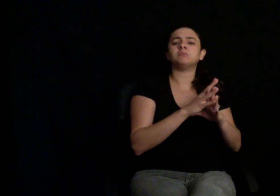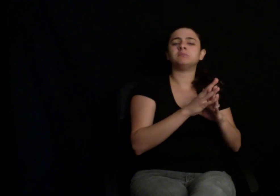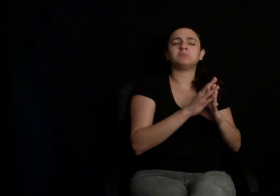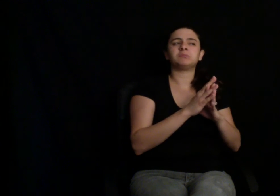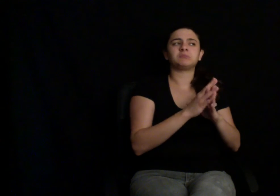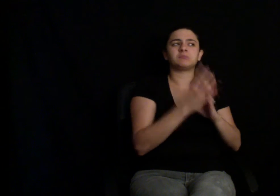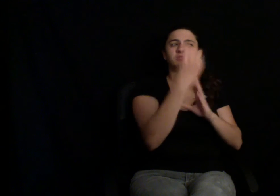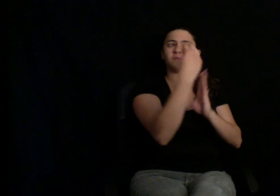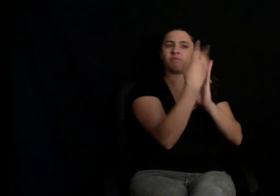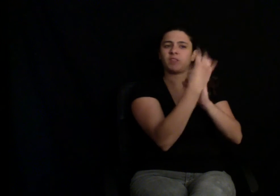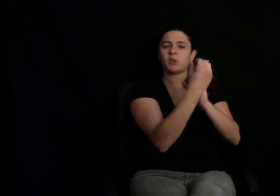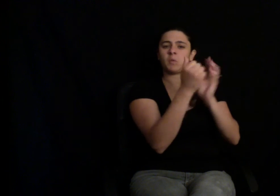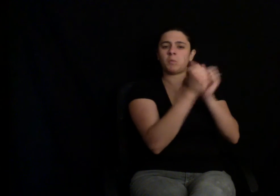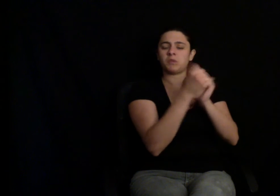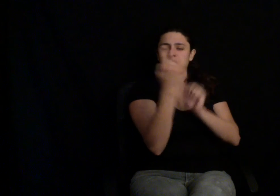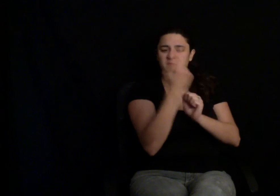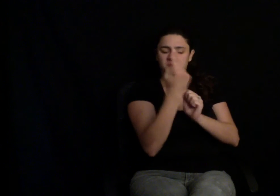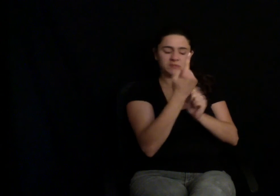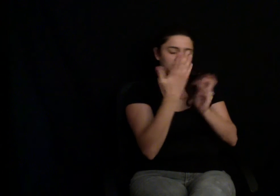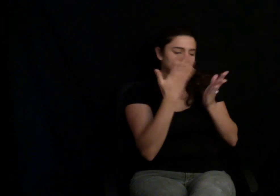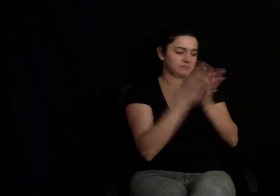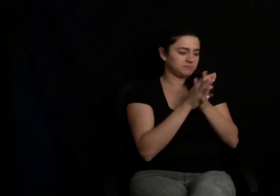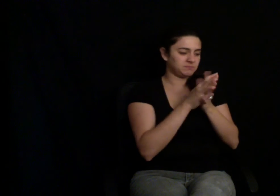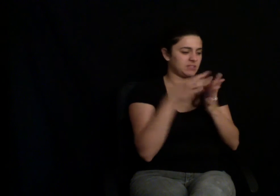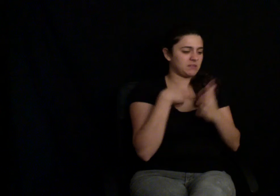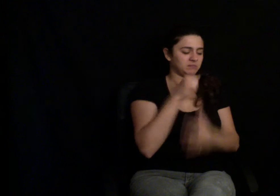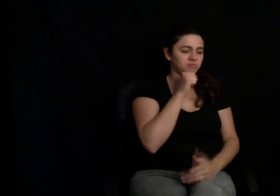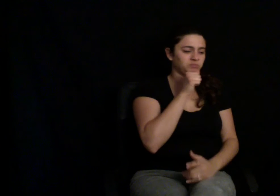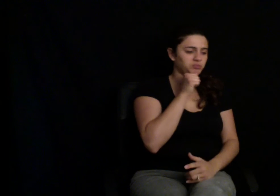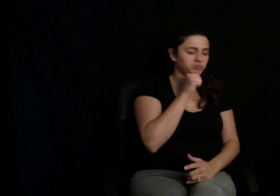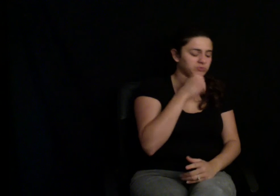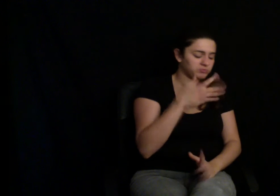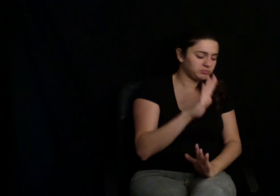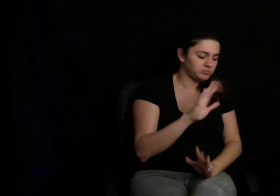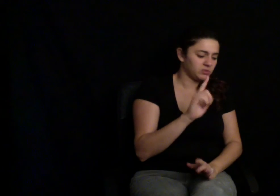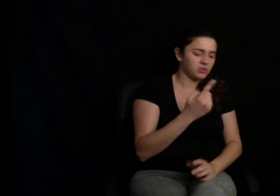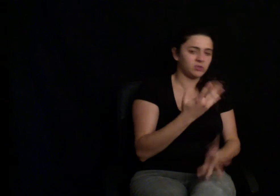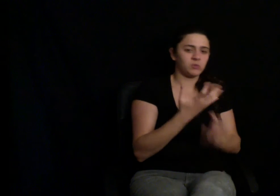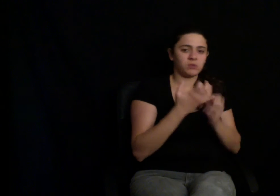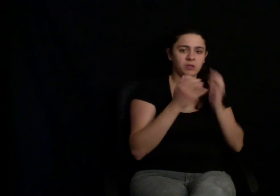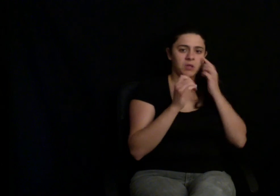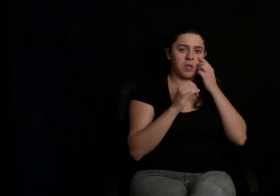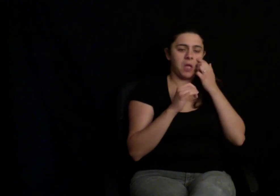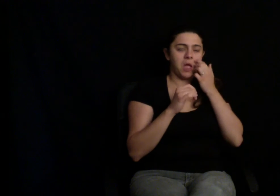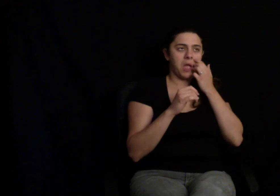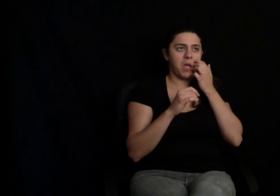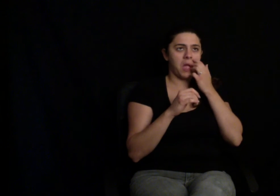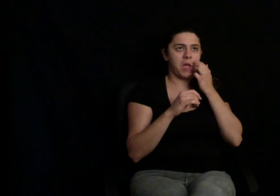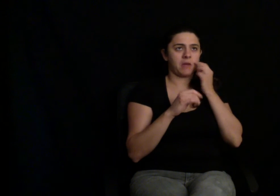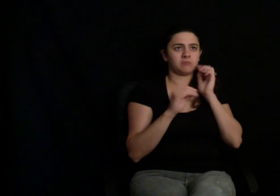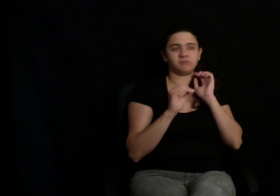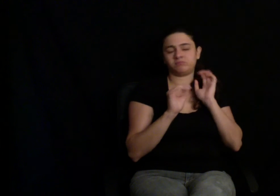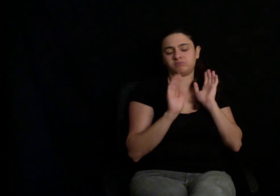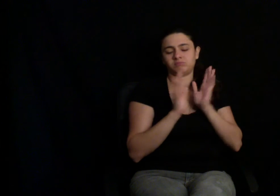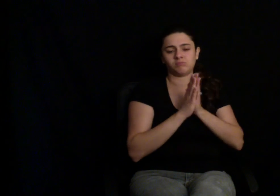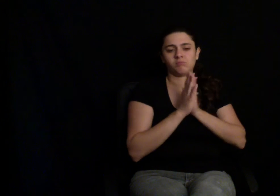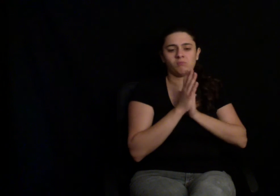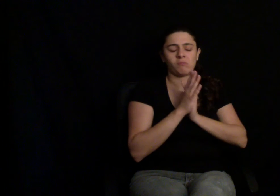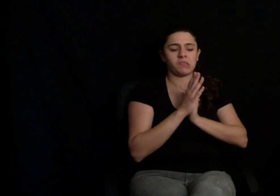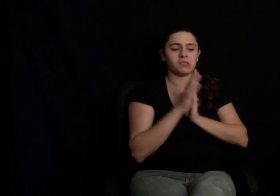I just kind of wanted to, do my own thing, be Jack Reacher, so to speak, just kind of keep a low profile. So I went there,